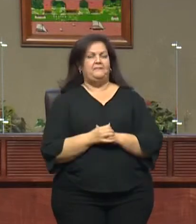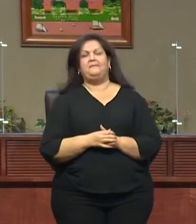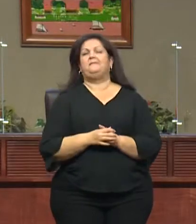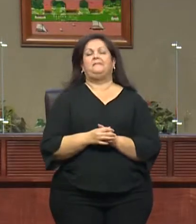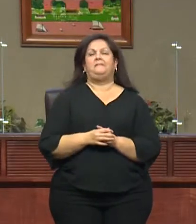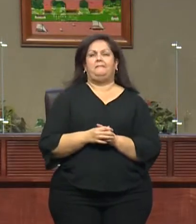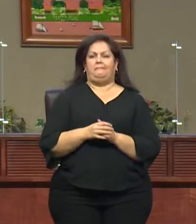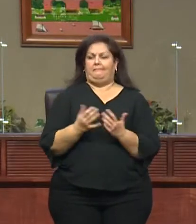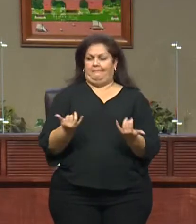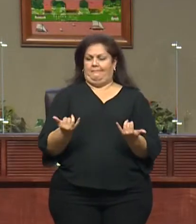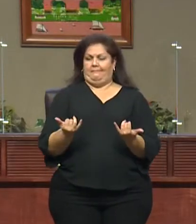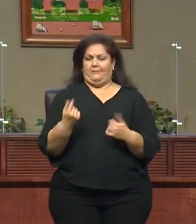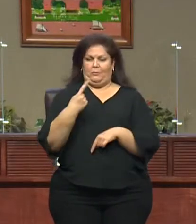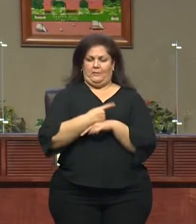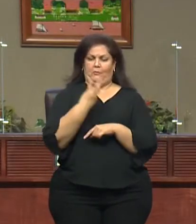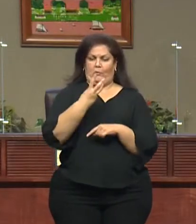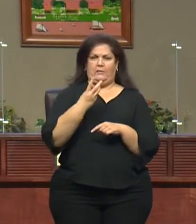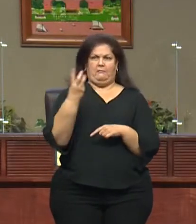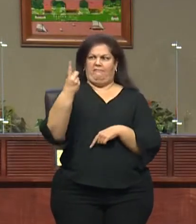2 days from now.